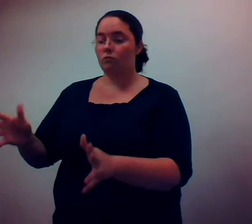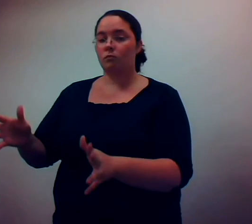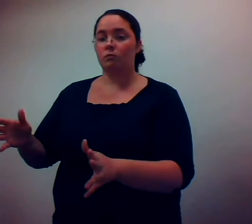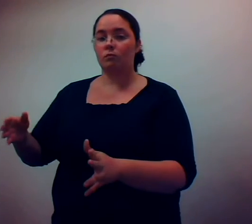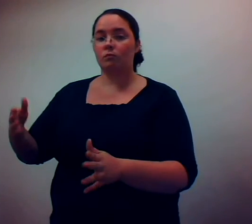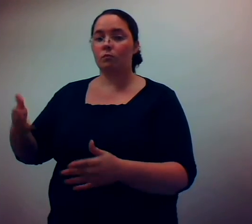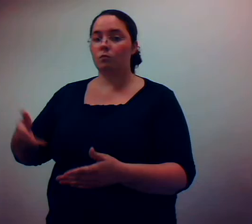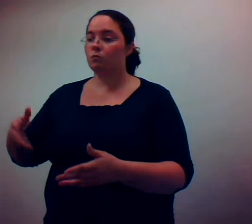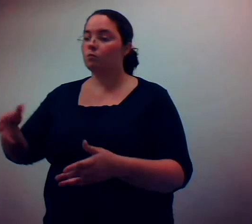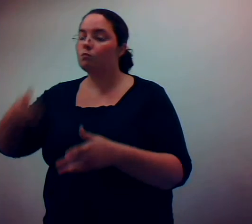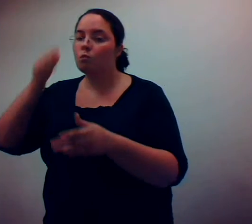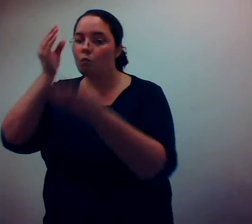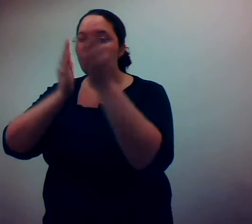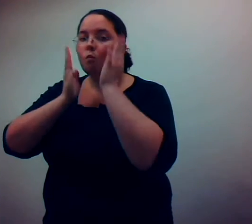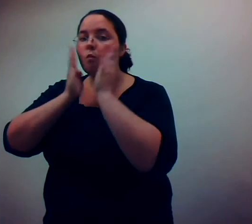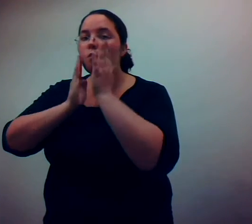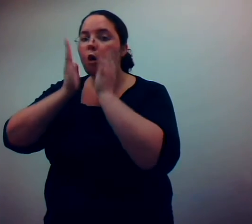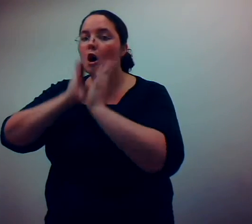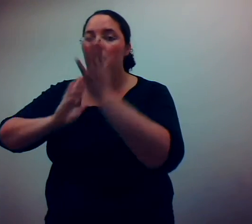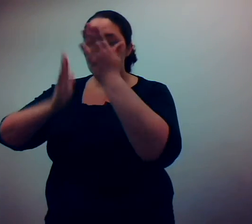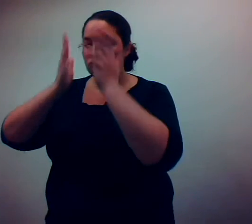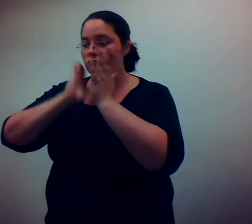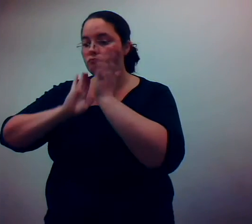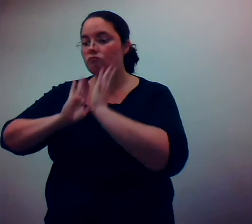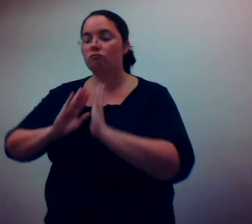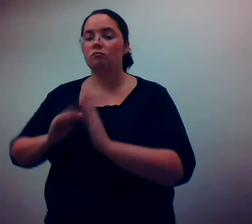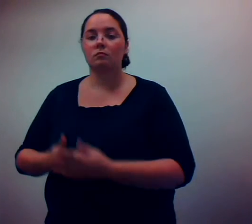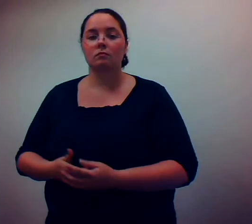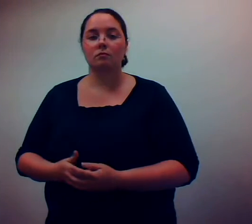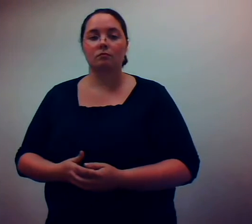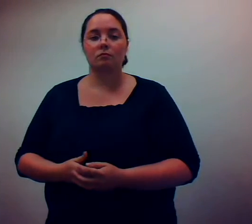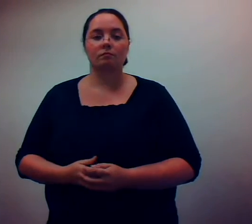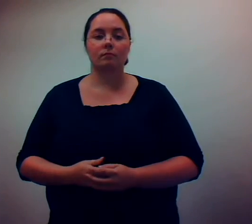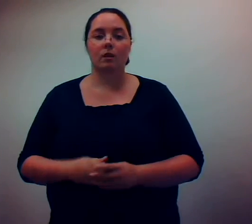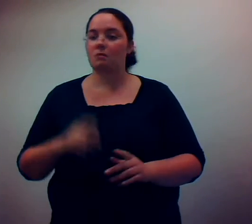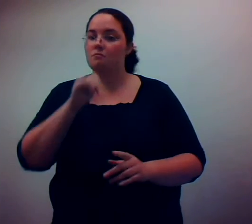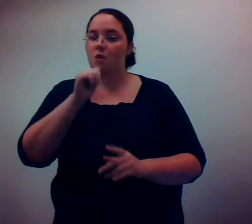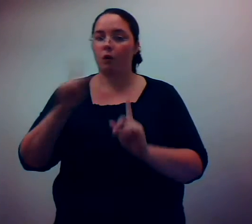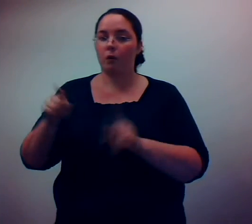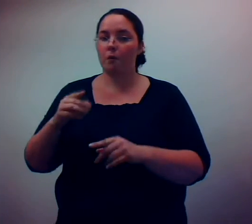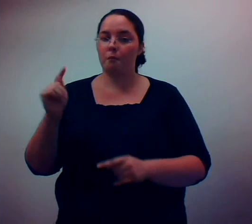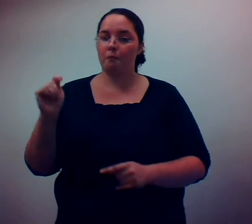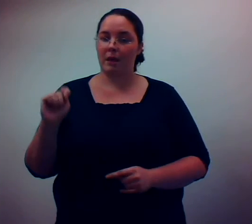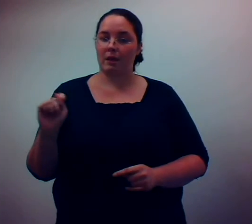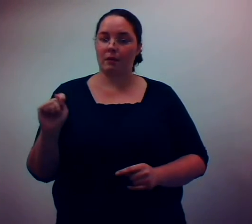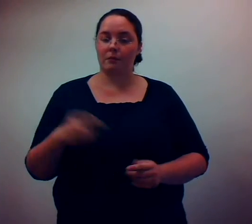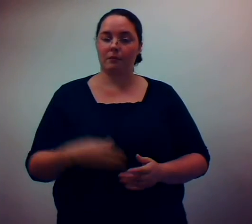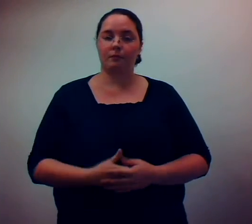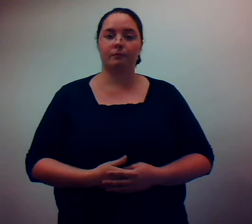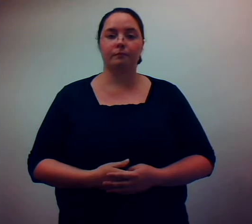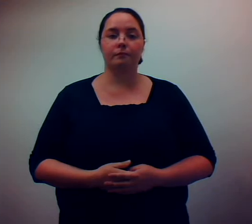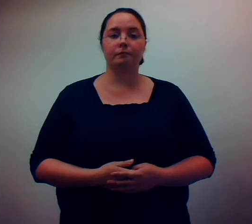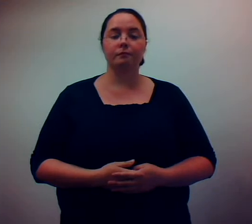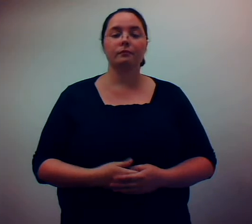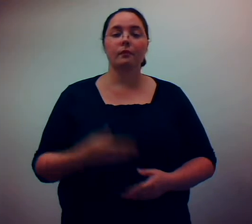Later on, when my grandparents died, I attended the auction where unfortunately everything was